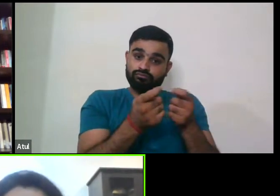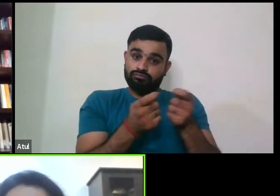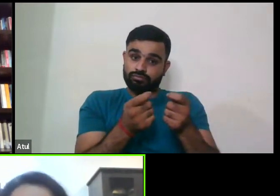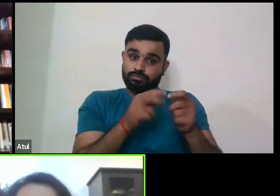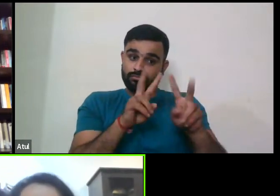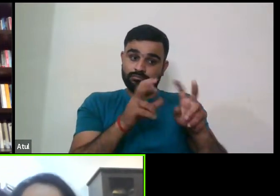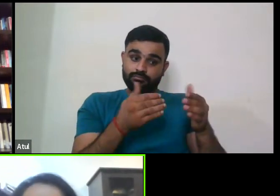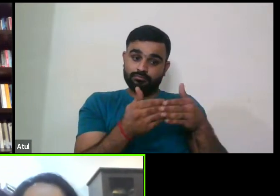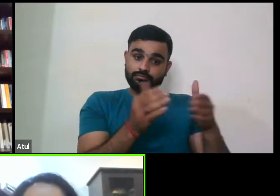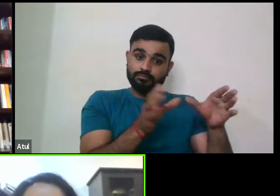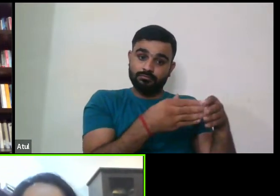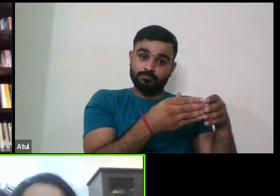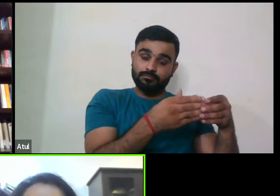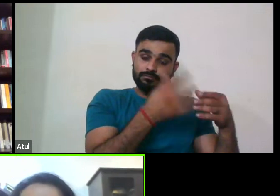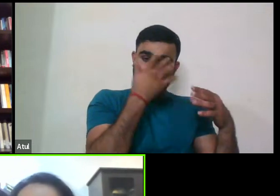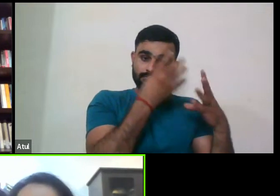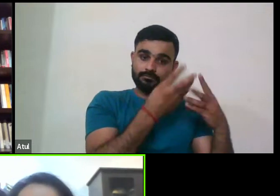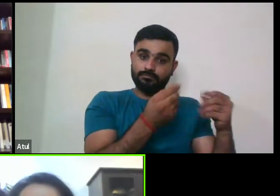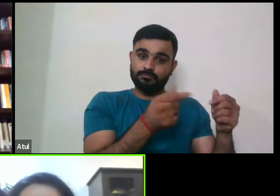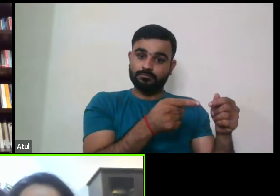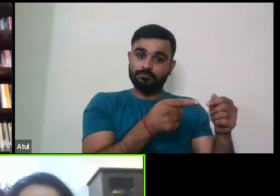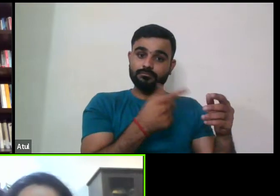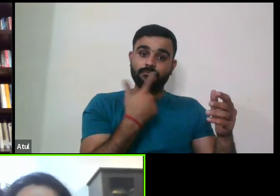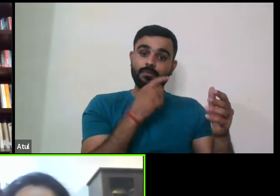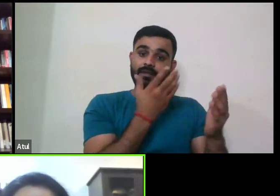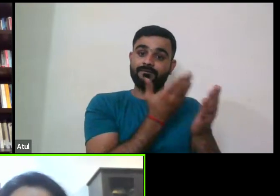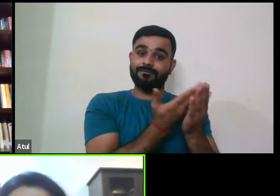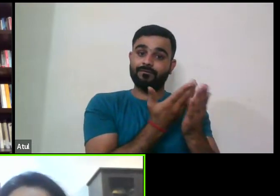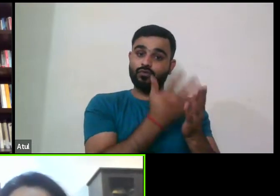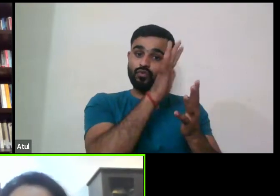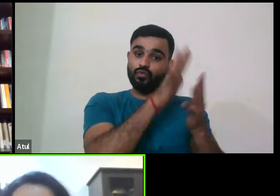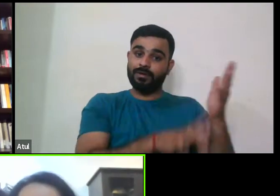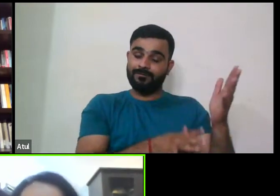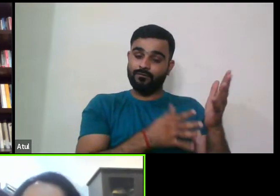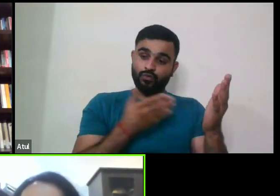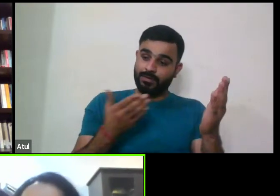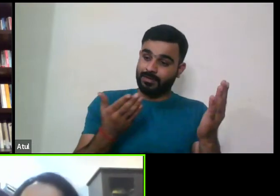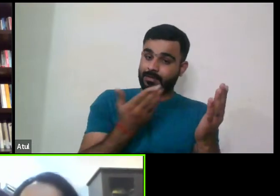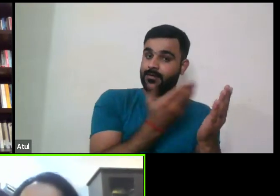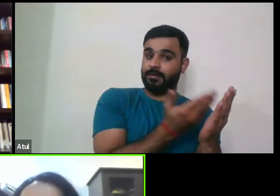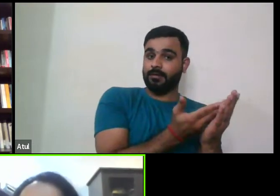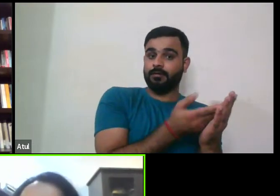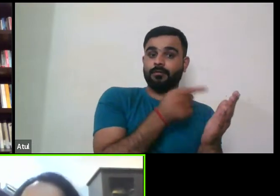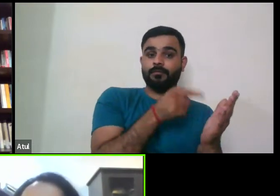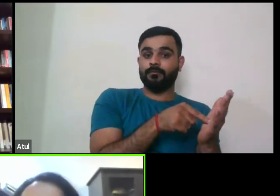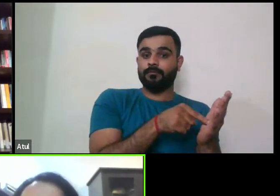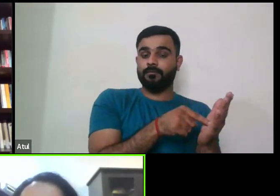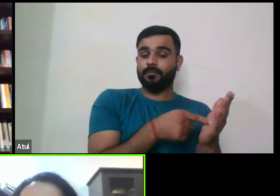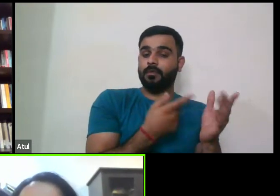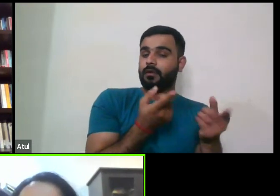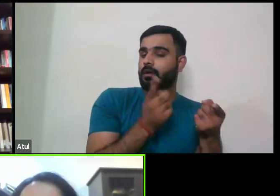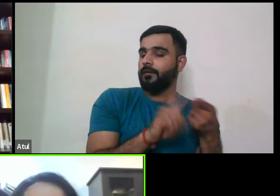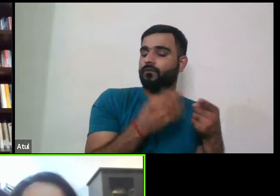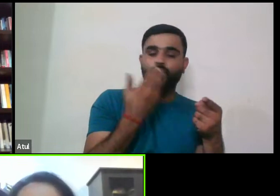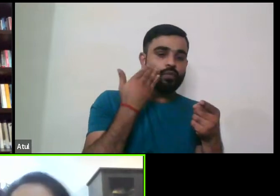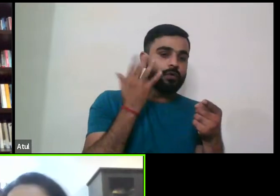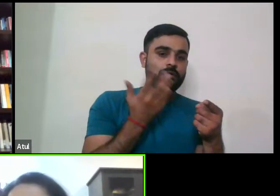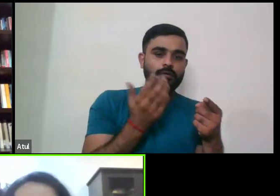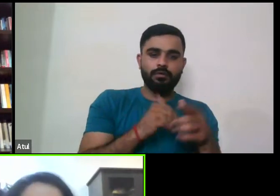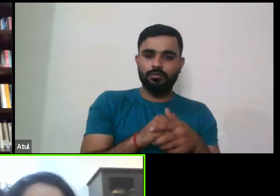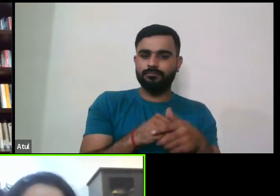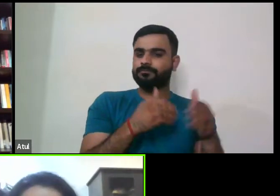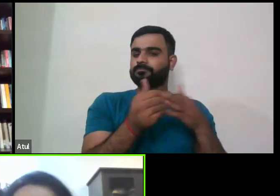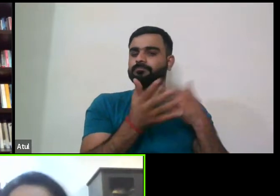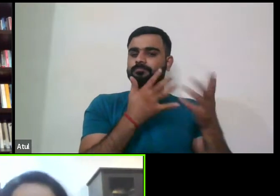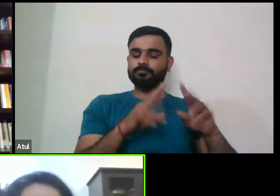those cases, or is it going to be based on whenever the case comes in, and then what happens when there are